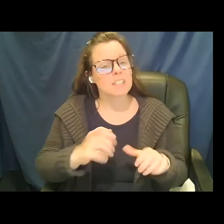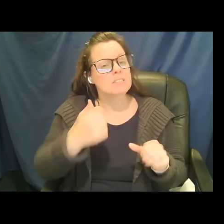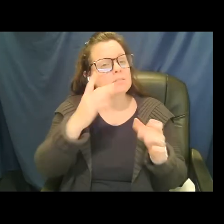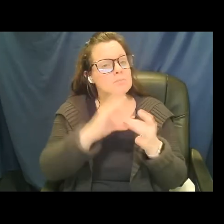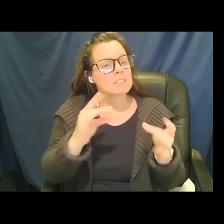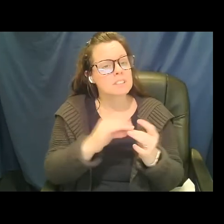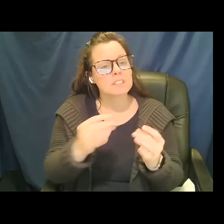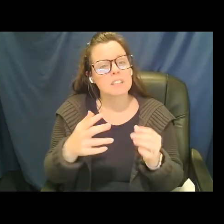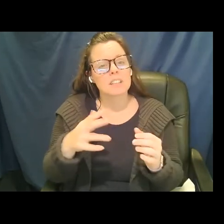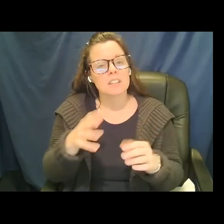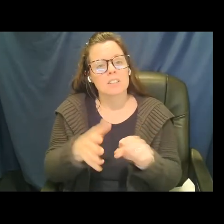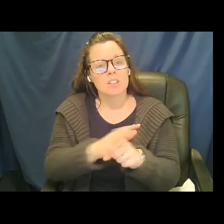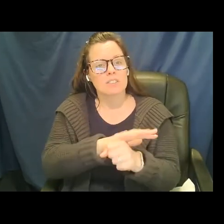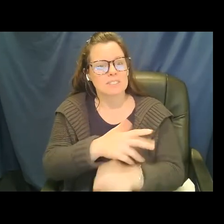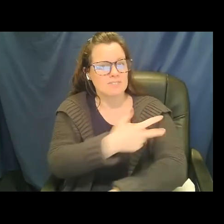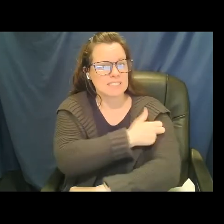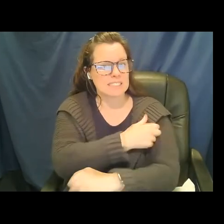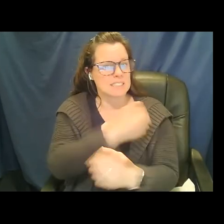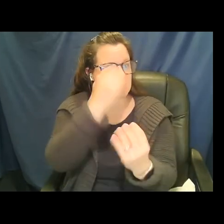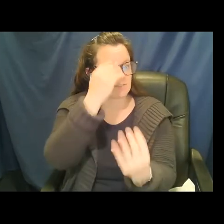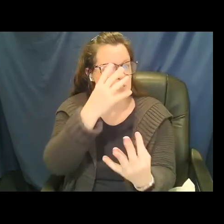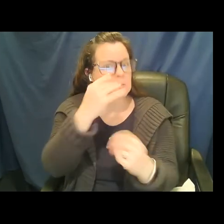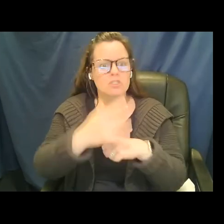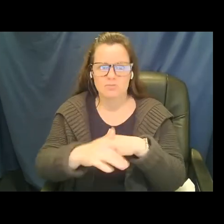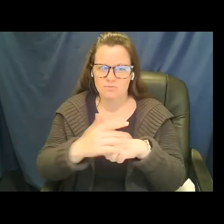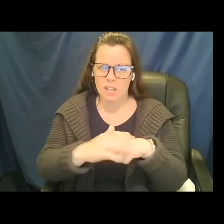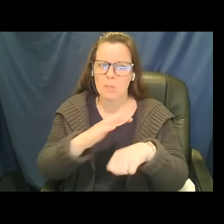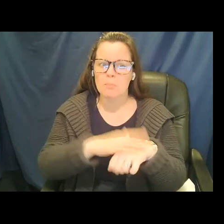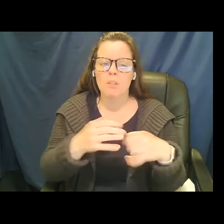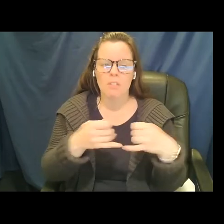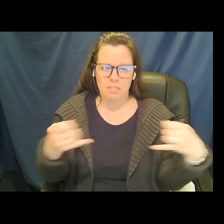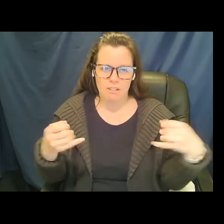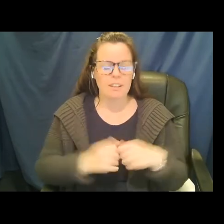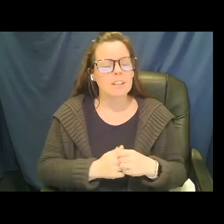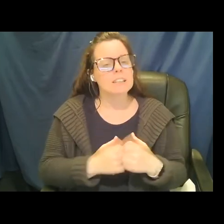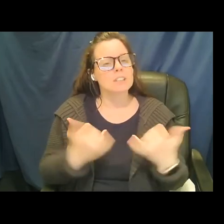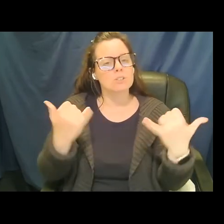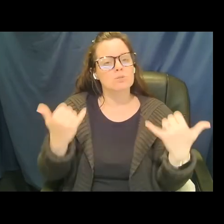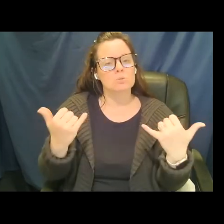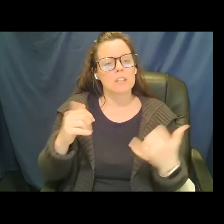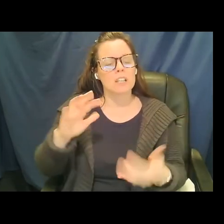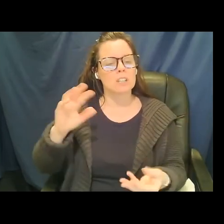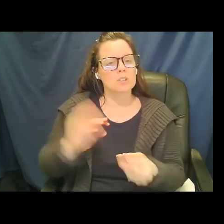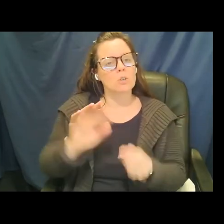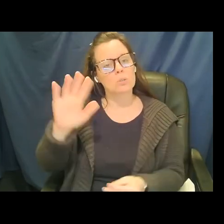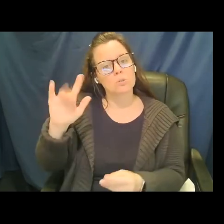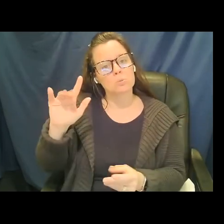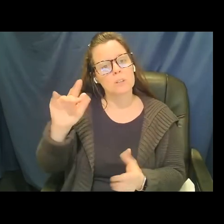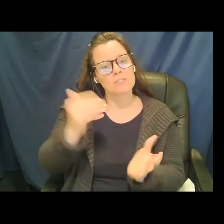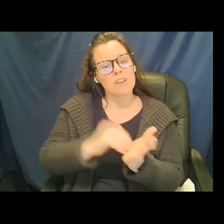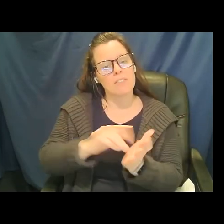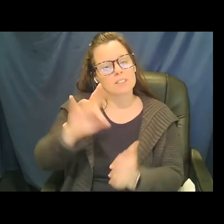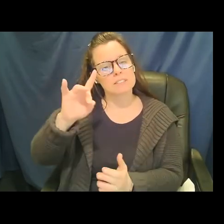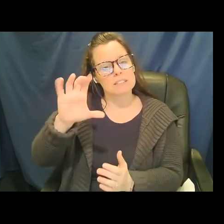vaccination data is also available on the site. As of today, a total of 25,800 doses